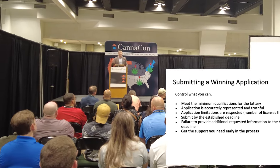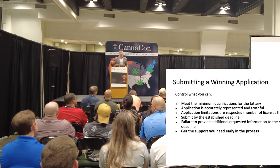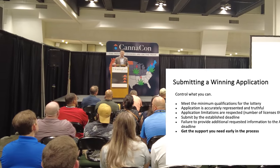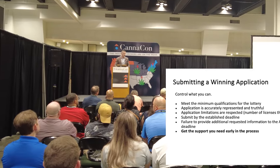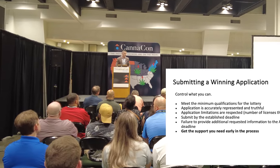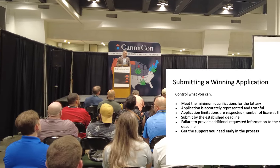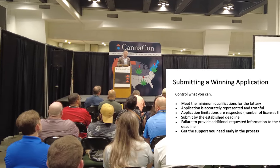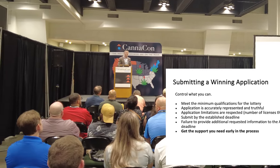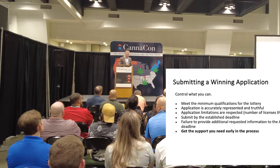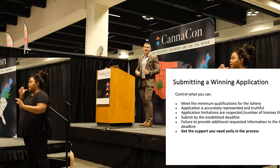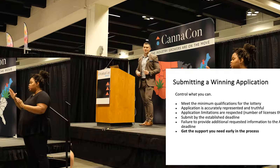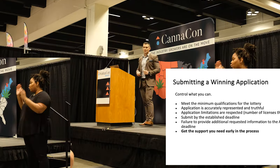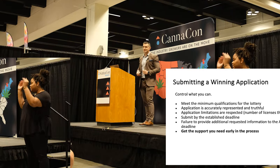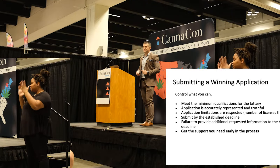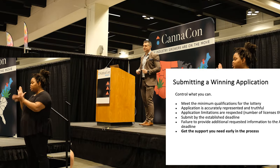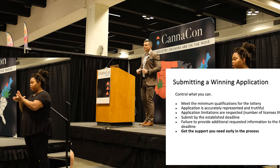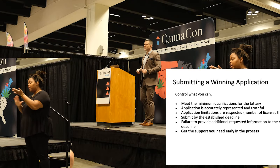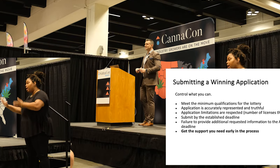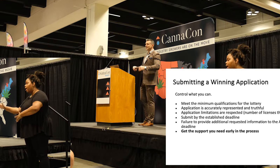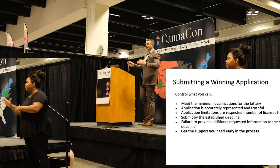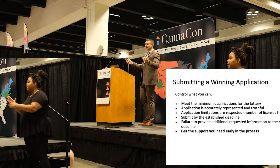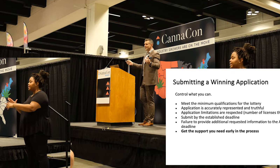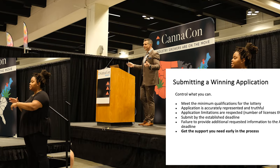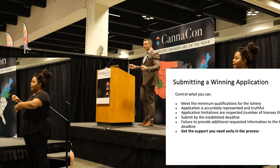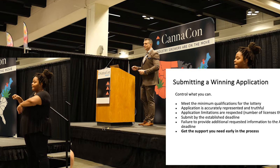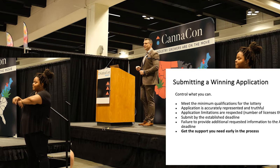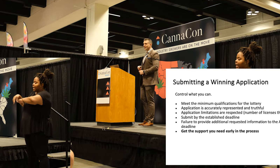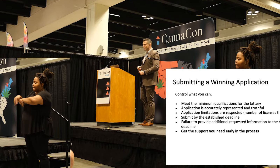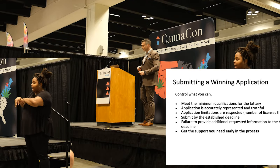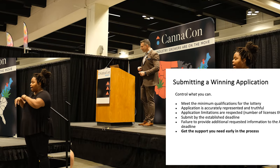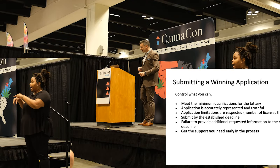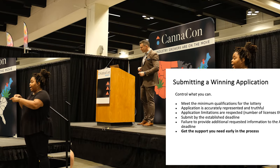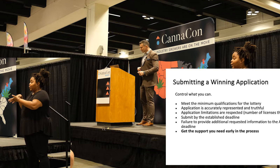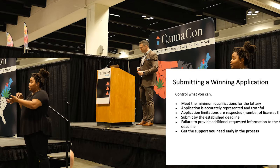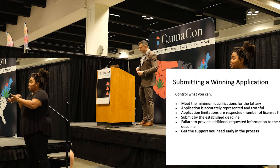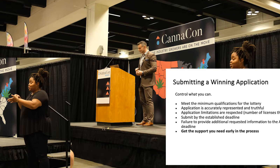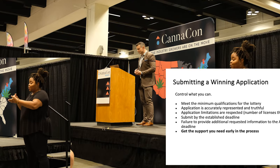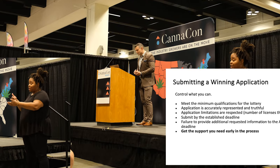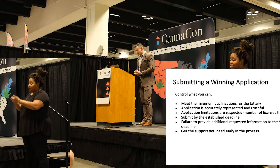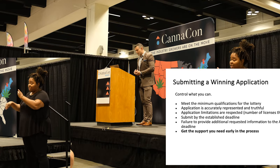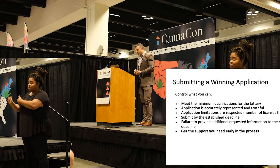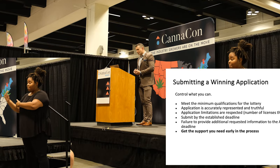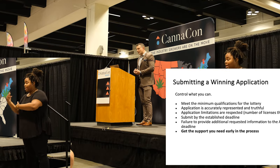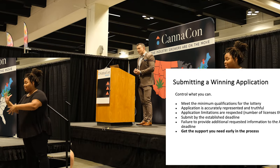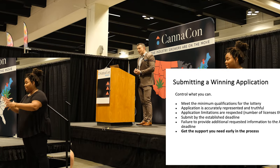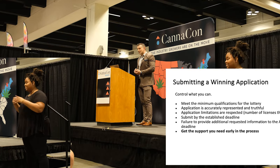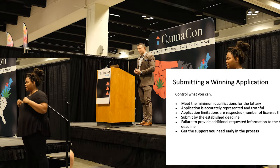professor who will take your paper on Monday after it was due at 12 o'clock on a Friday afternoon.